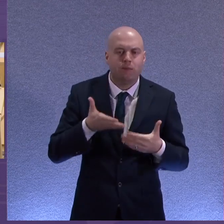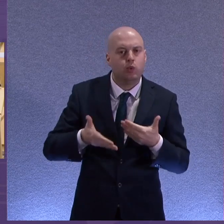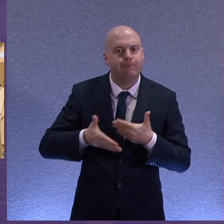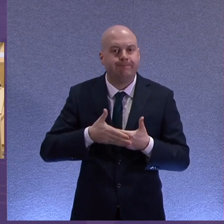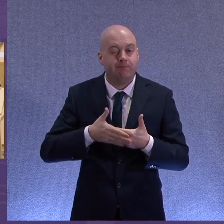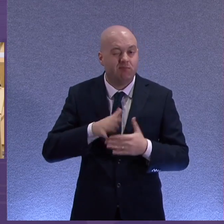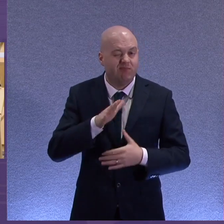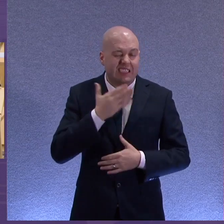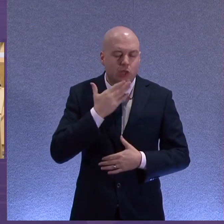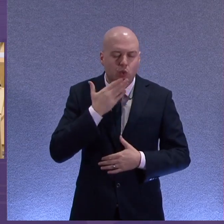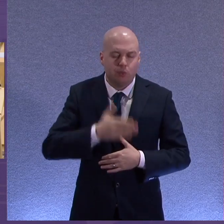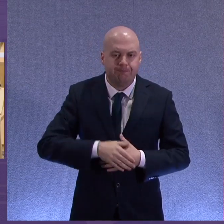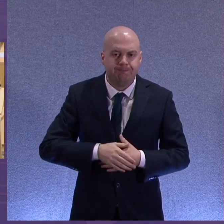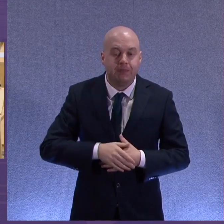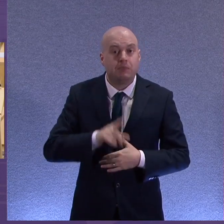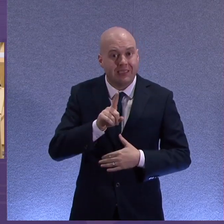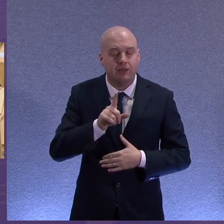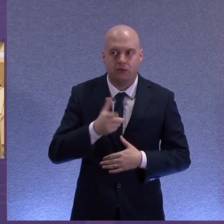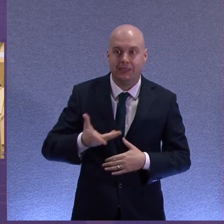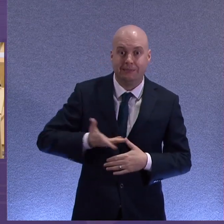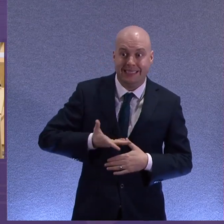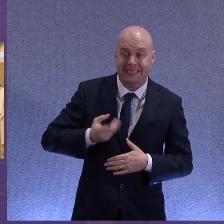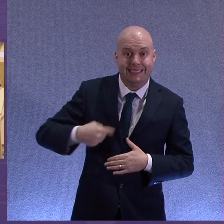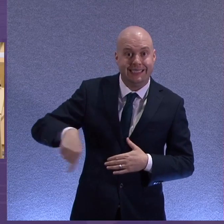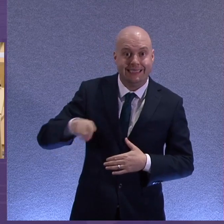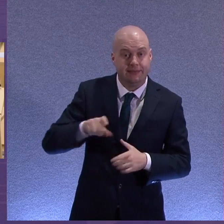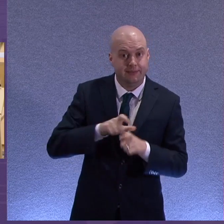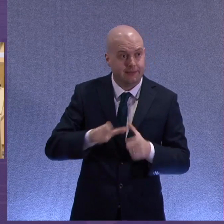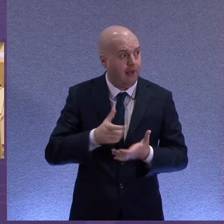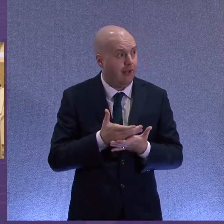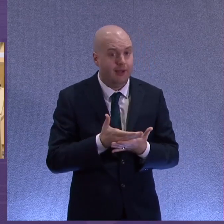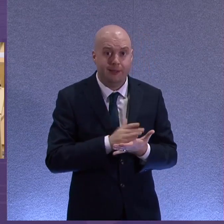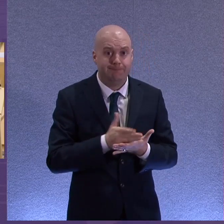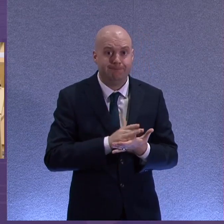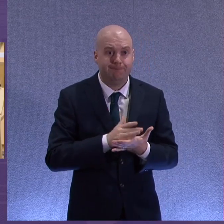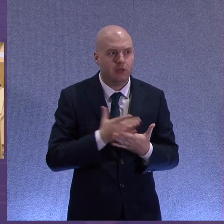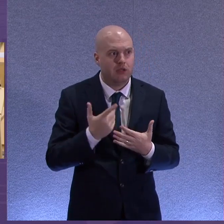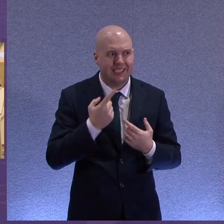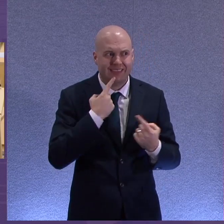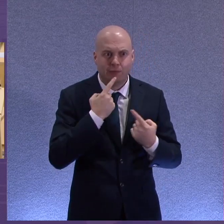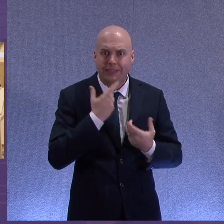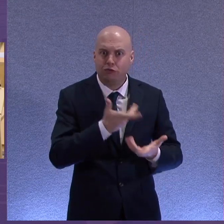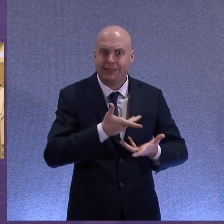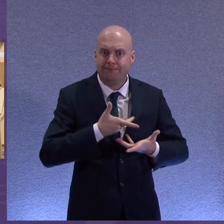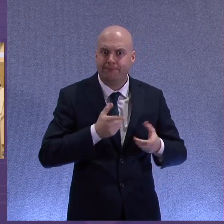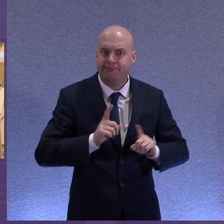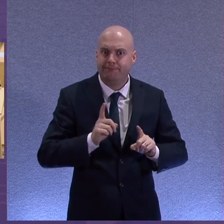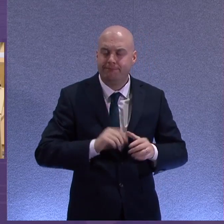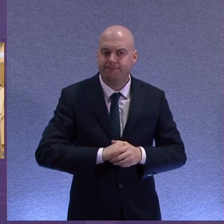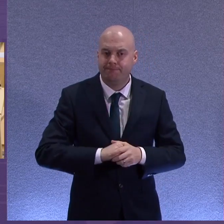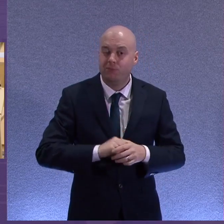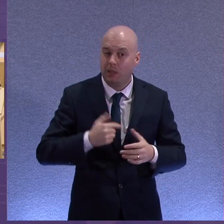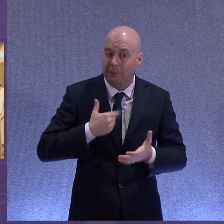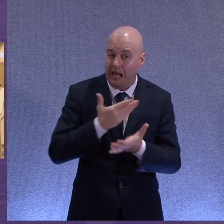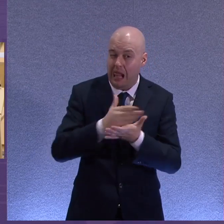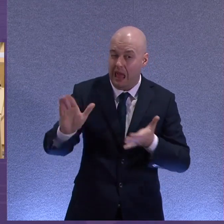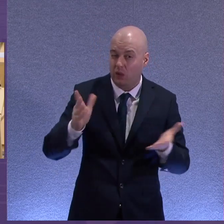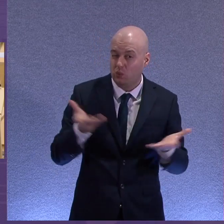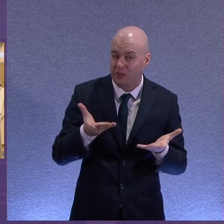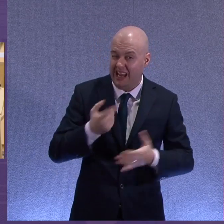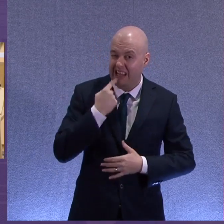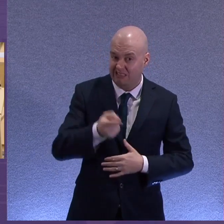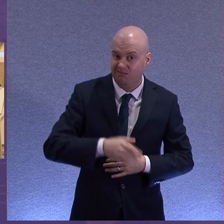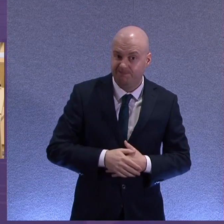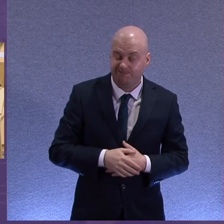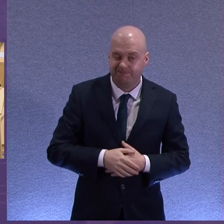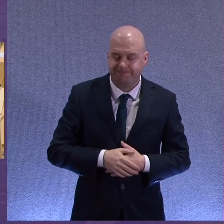businesses and employers don't know what advice to follow, so I want to be clear today about what the Scottish Government is expecting. And